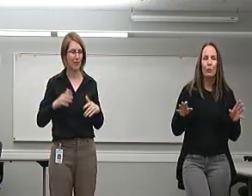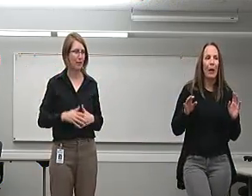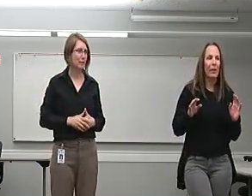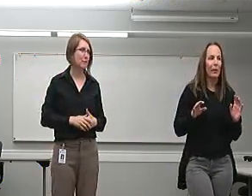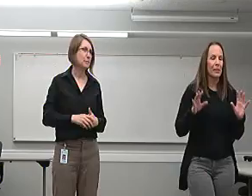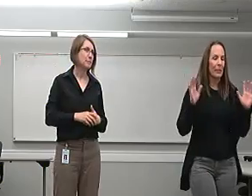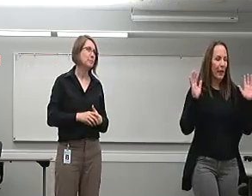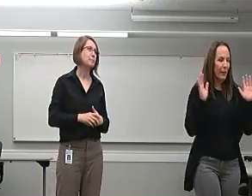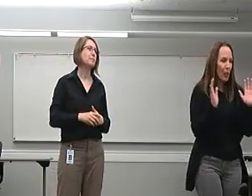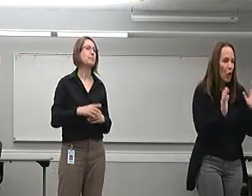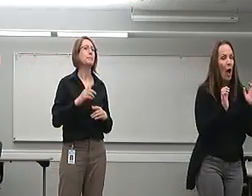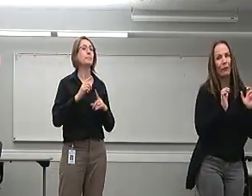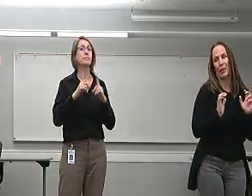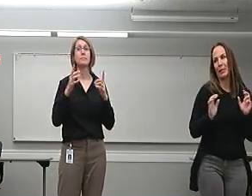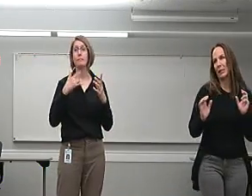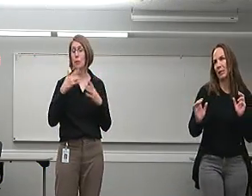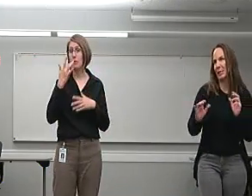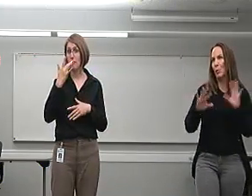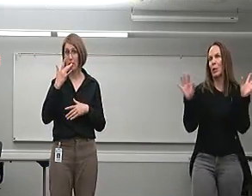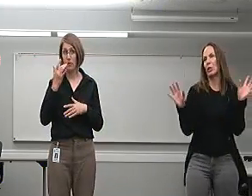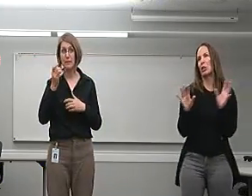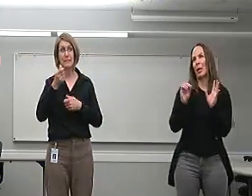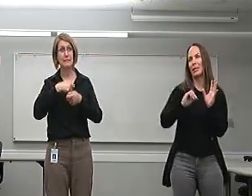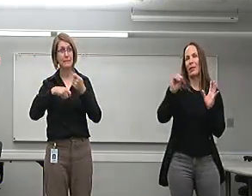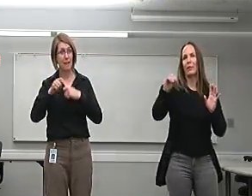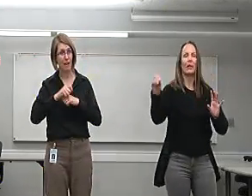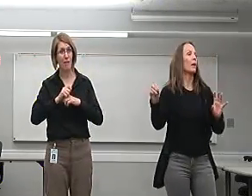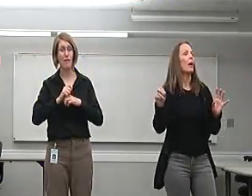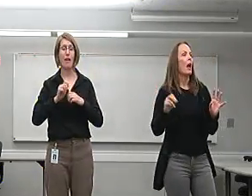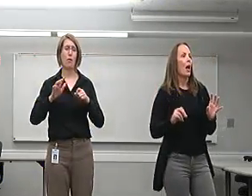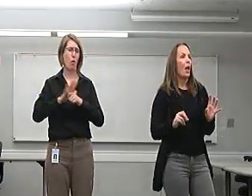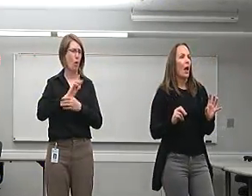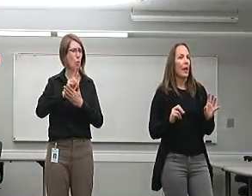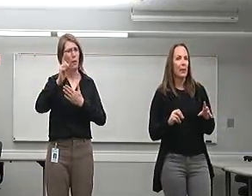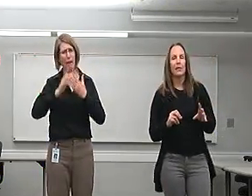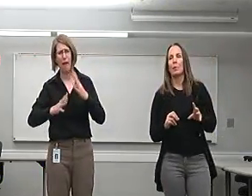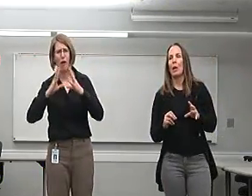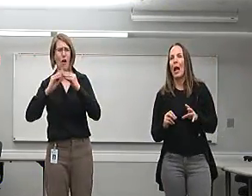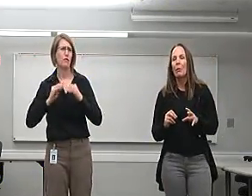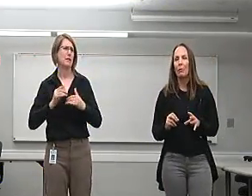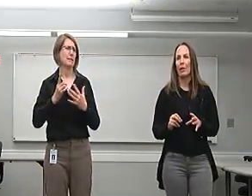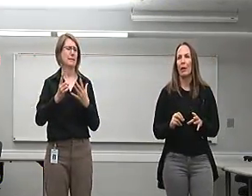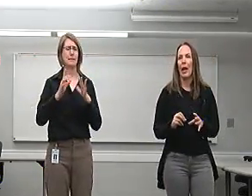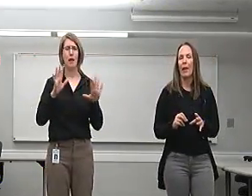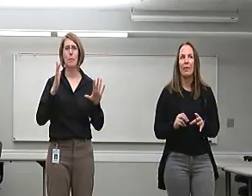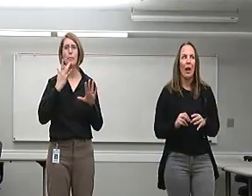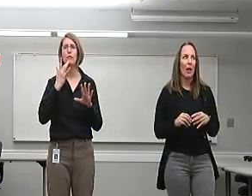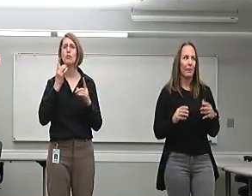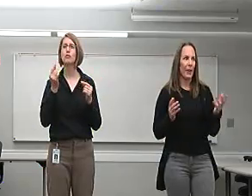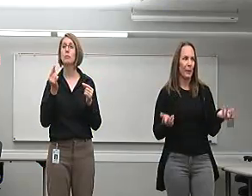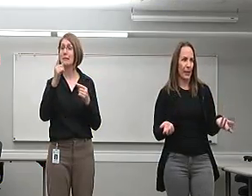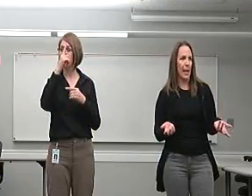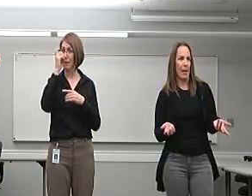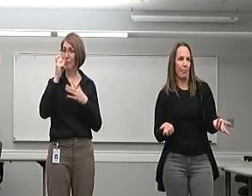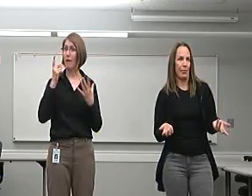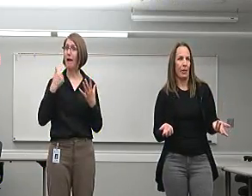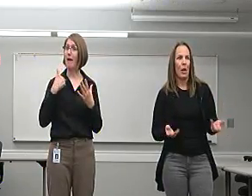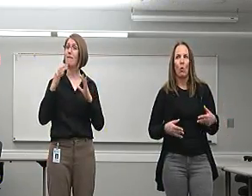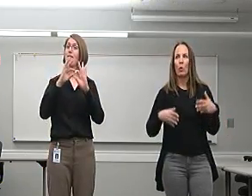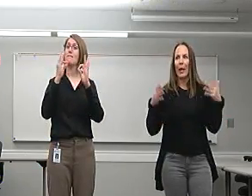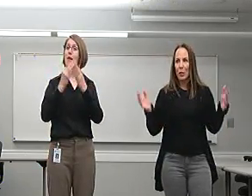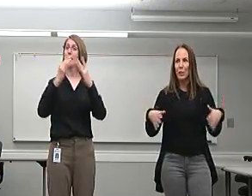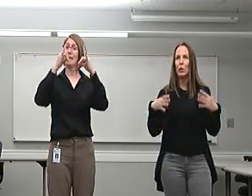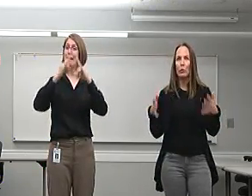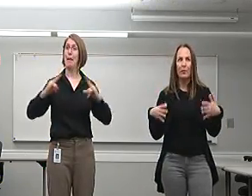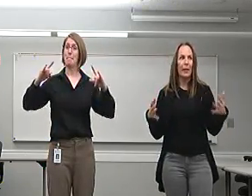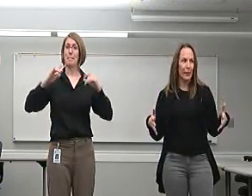having a conference somewhere in the U.S. every year, in the summer, I would rather have a family camp, where we actually do fun